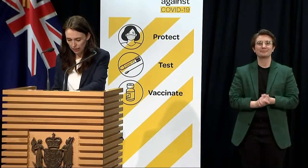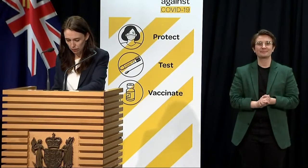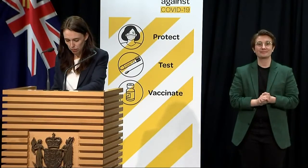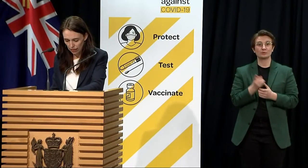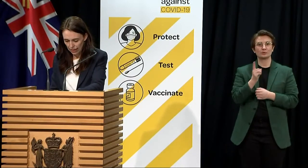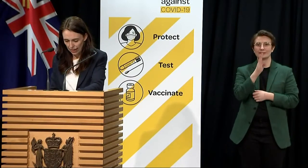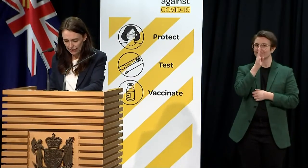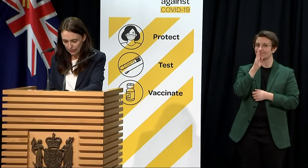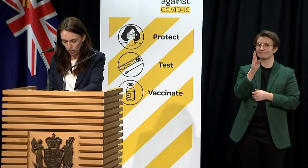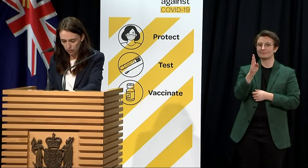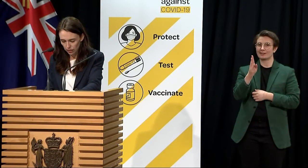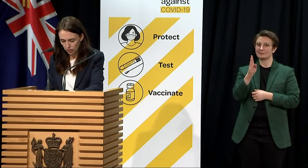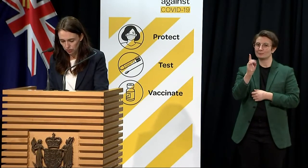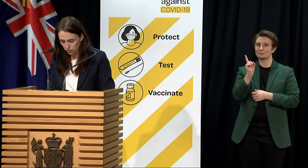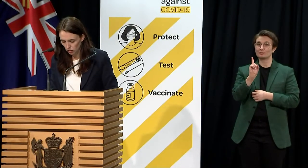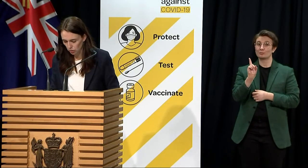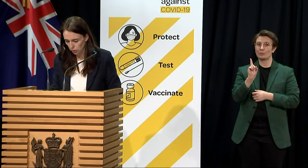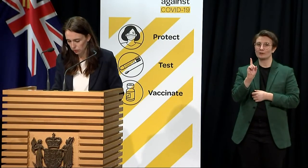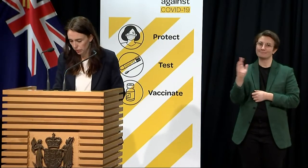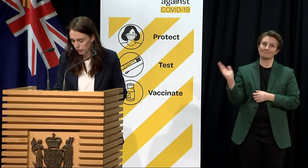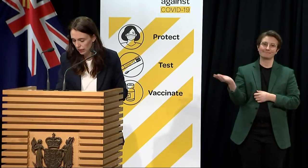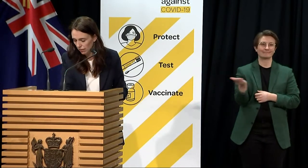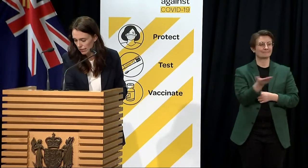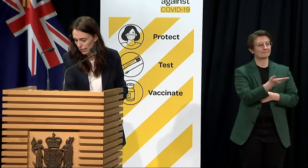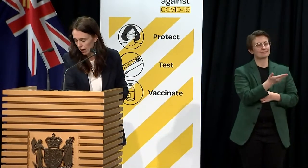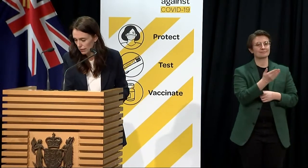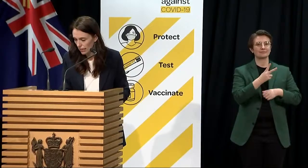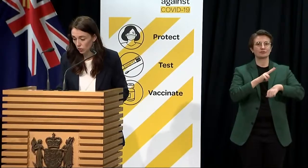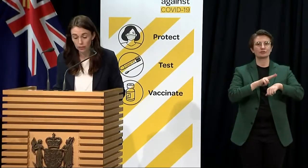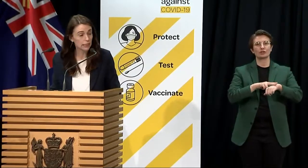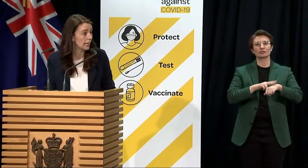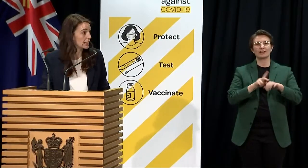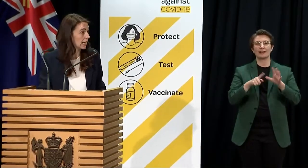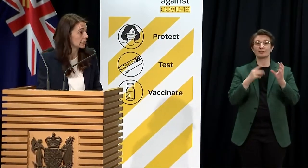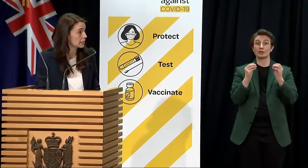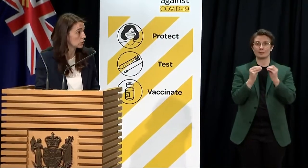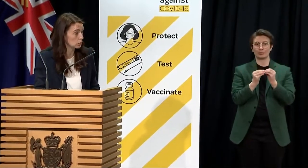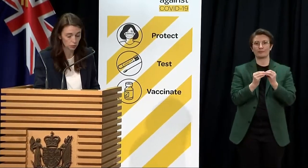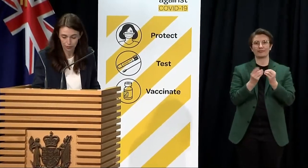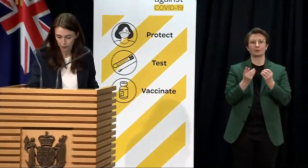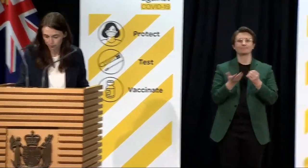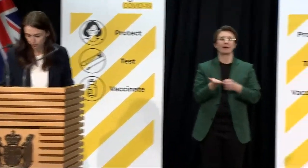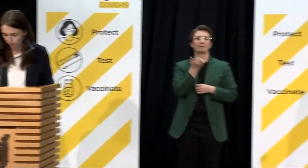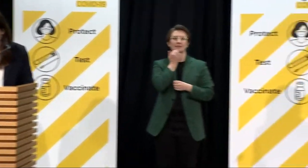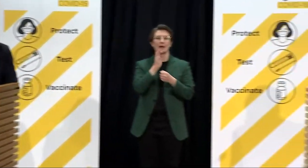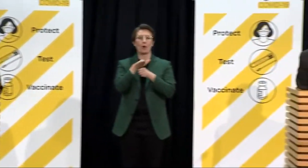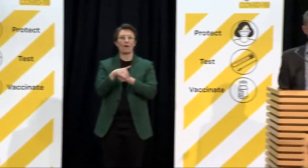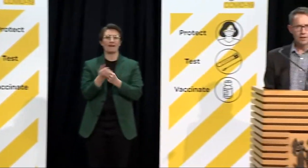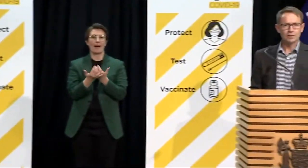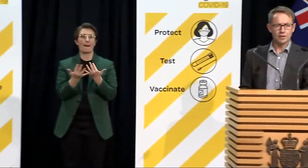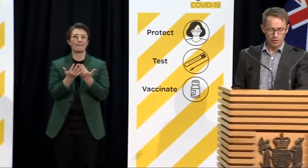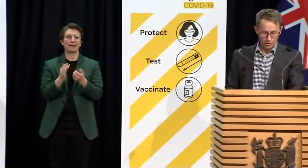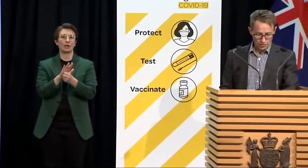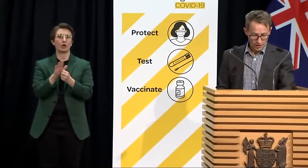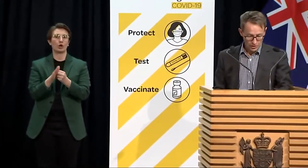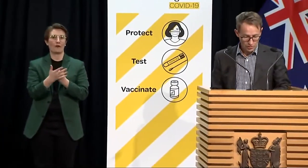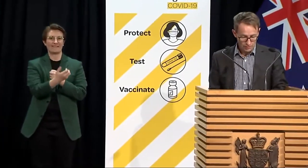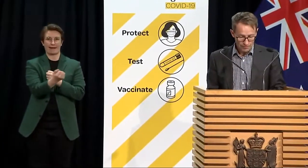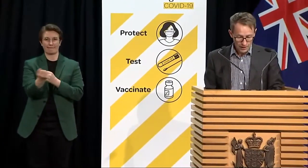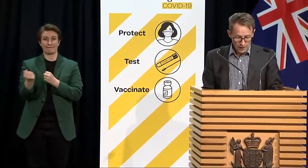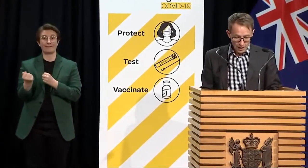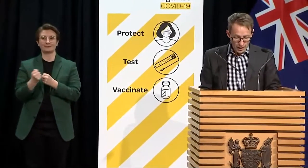today and begin by handing over to Dr. Bloomfield to give us an update on today's cases. Dr. Bloomfield. Thank you, Prime Minister. Tēnā